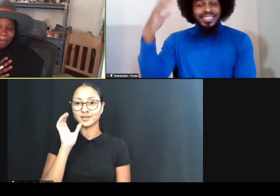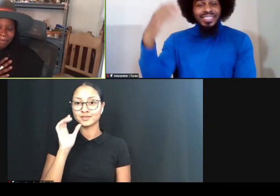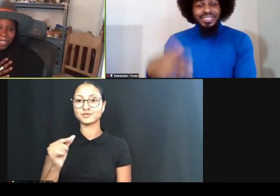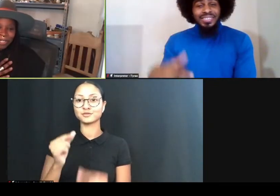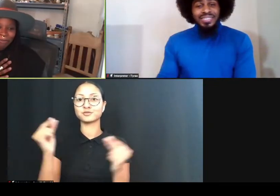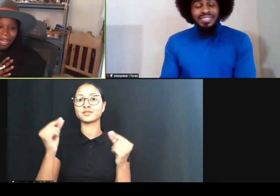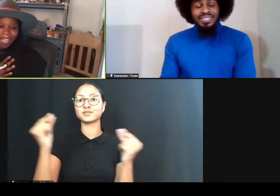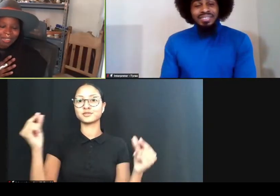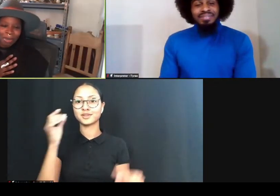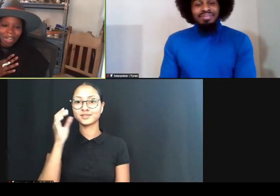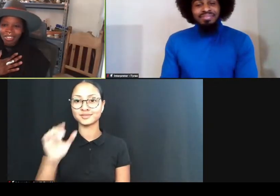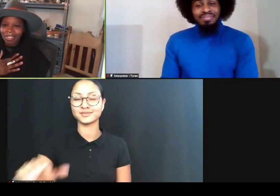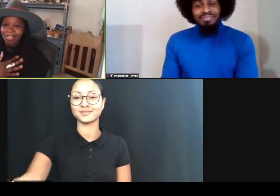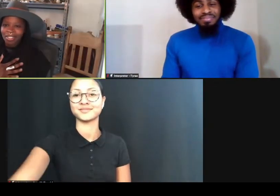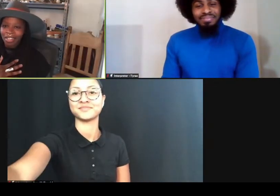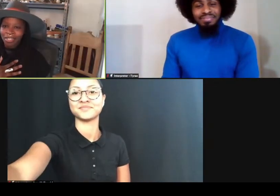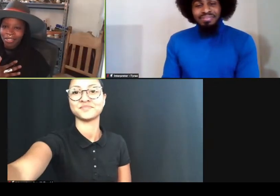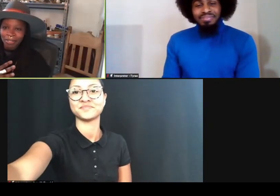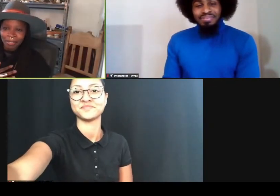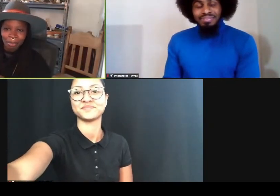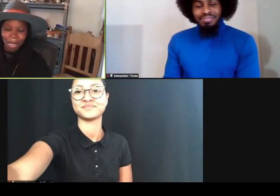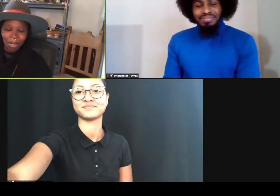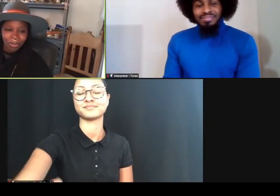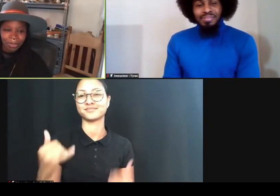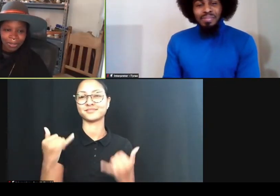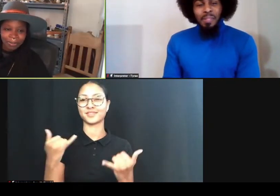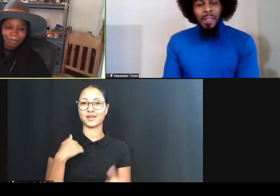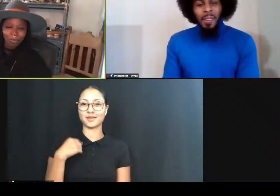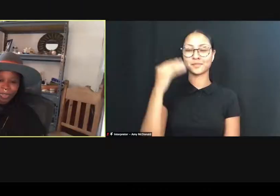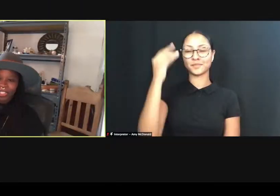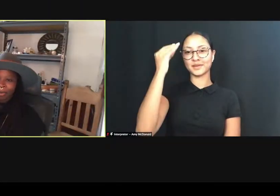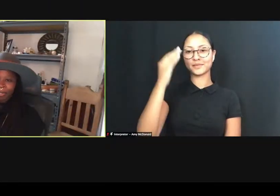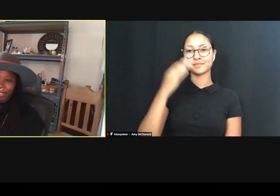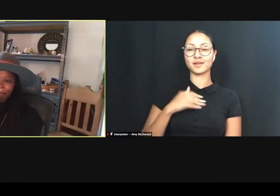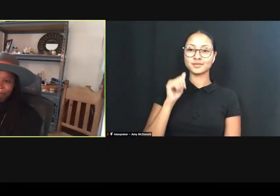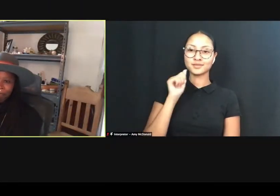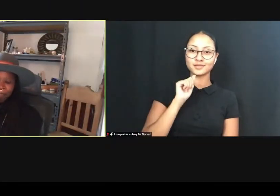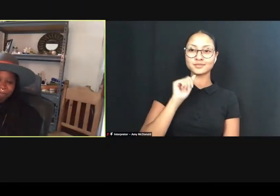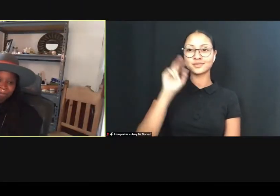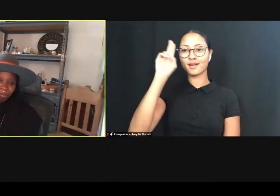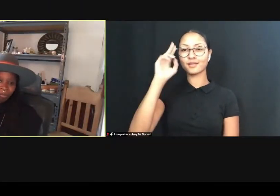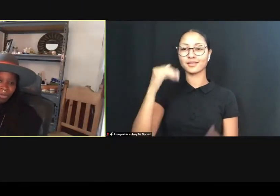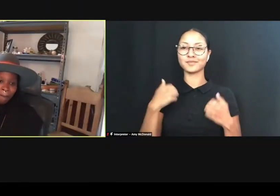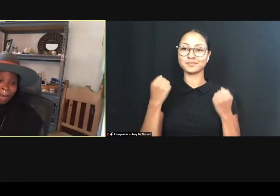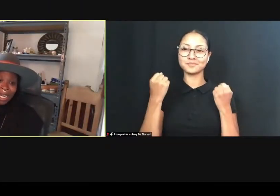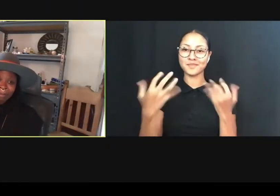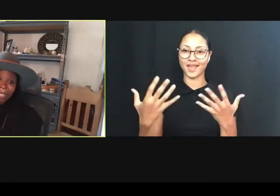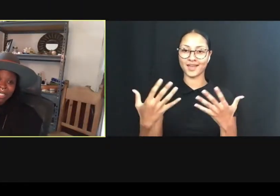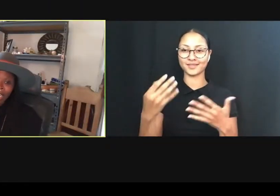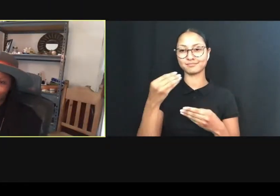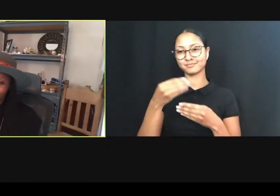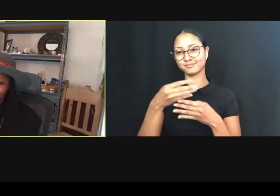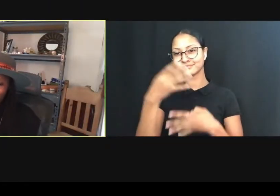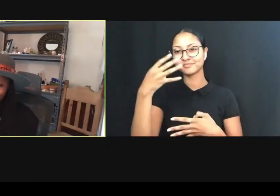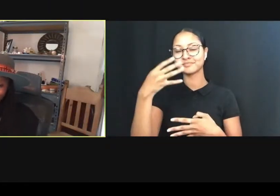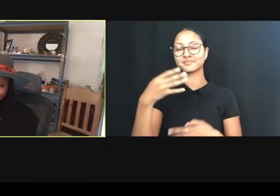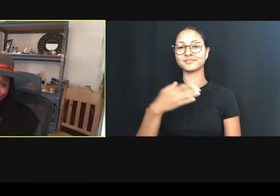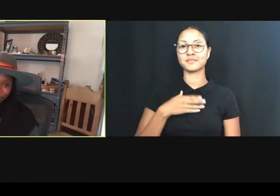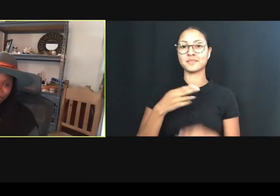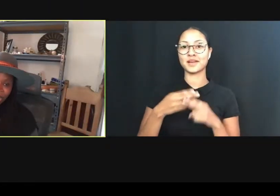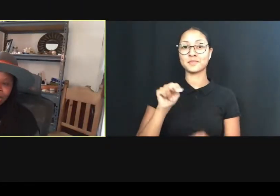I'm thinking of my aunts and my uncles, of which there are many. My name is Nyjah